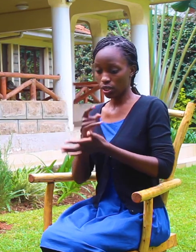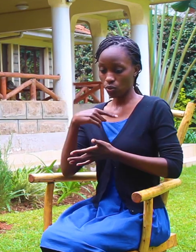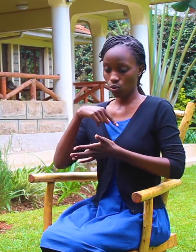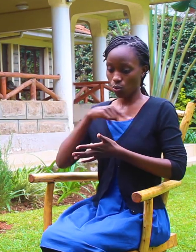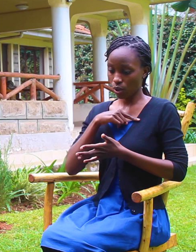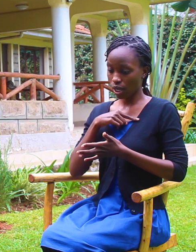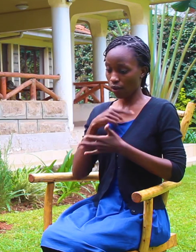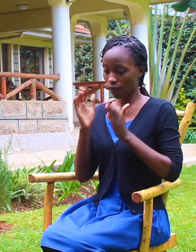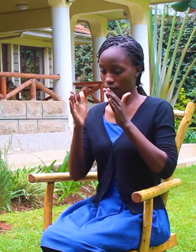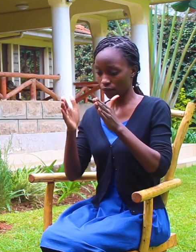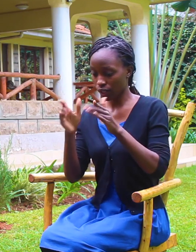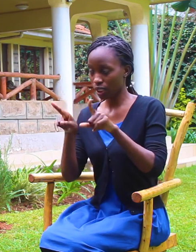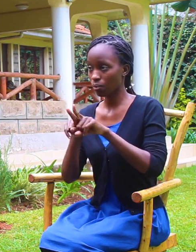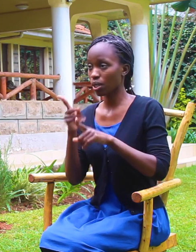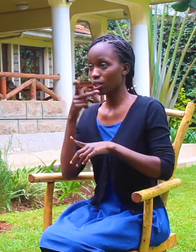parents for getting a job.